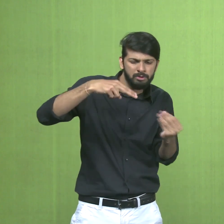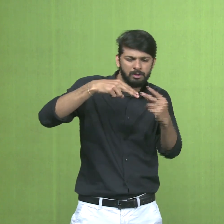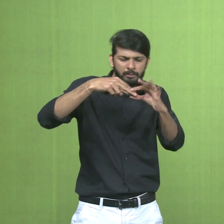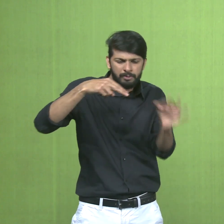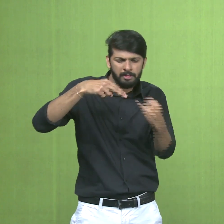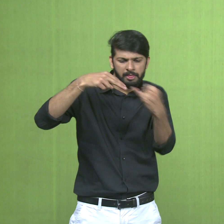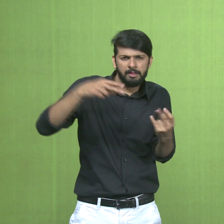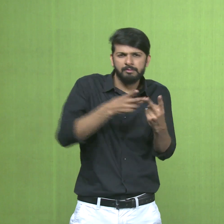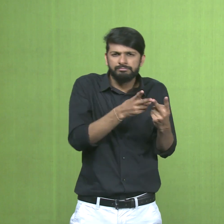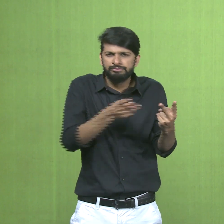brush,